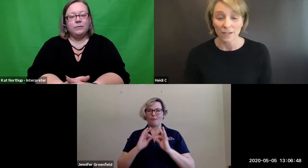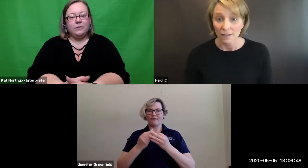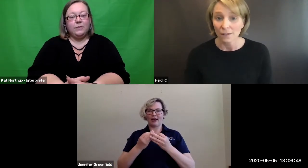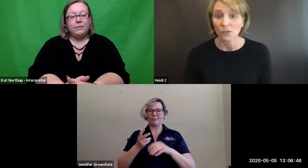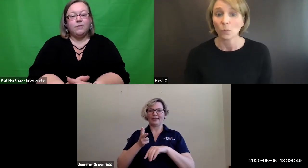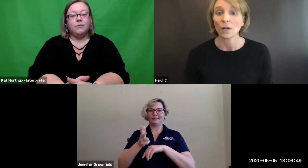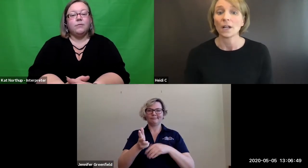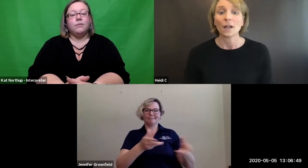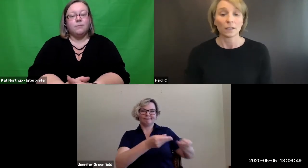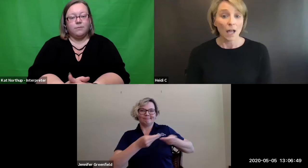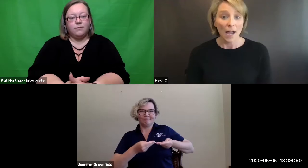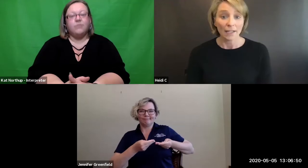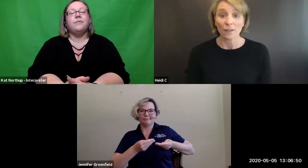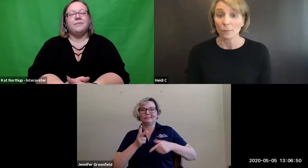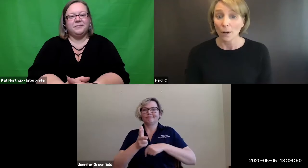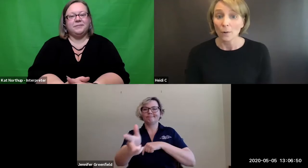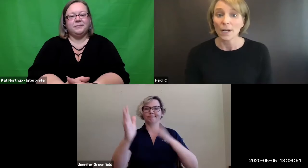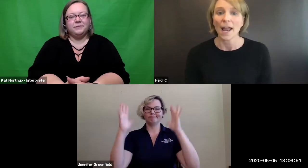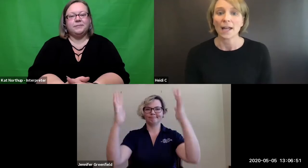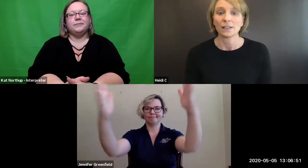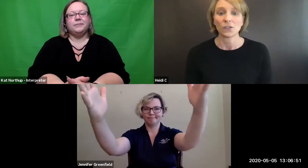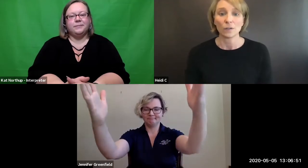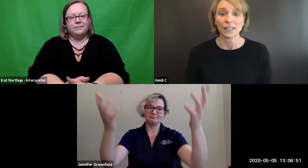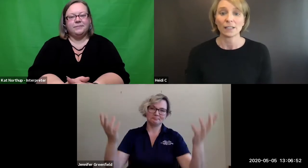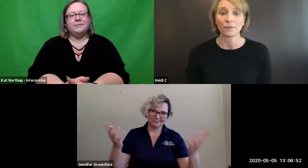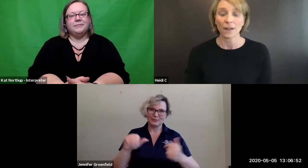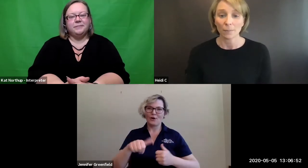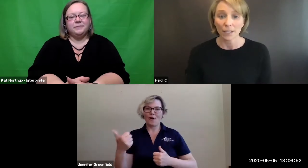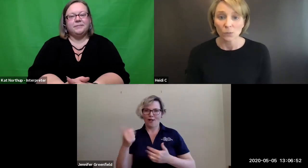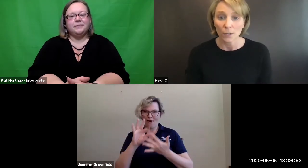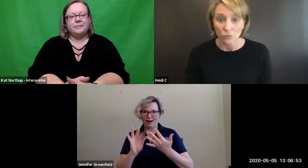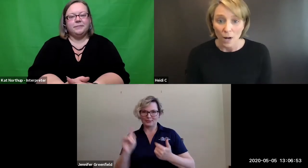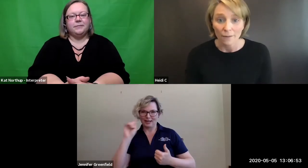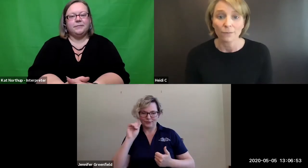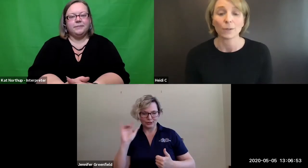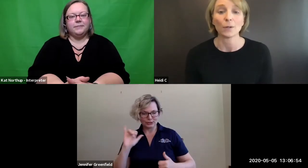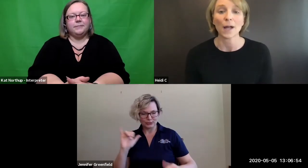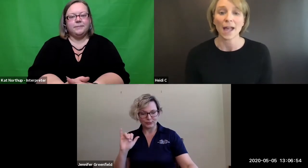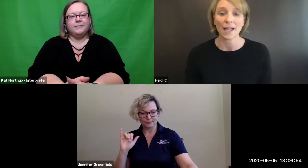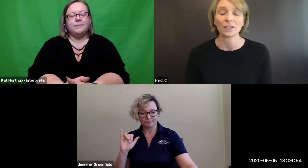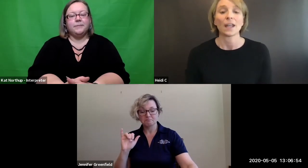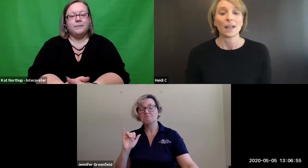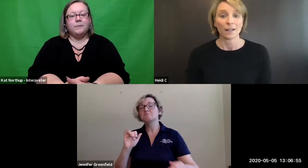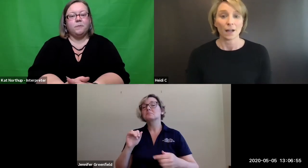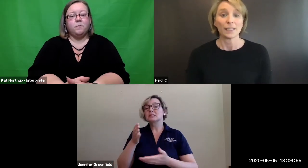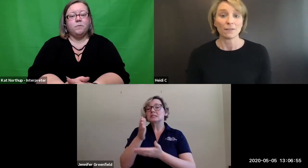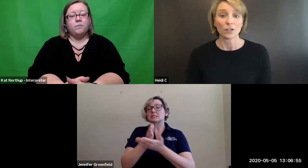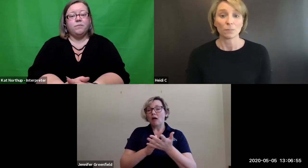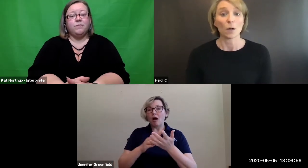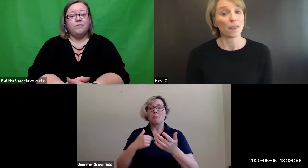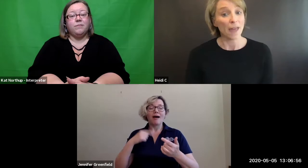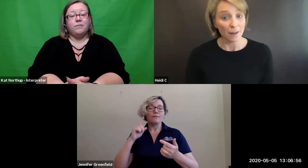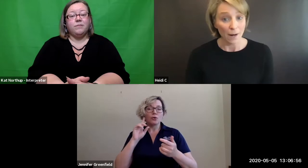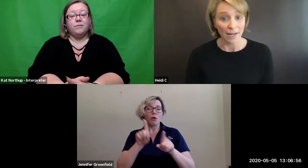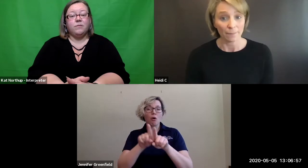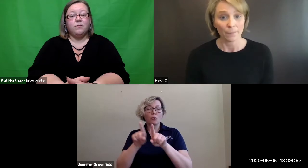their vehicles would line the road and students and their families would drive through and receive their